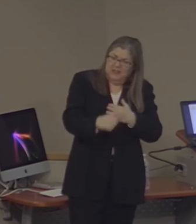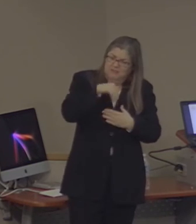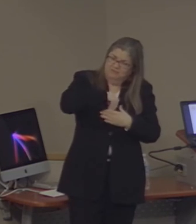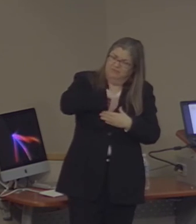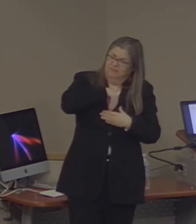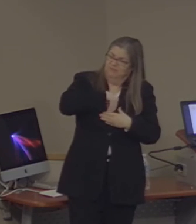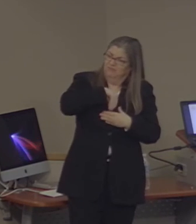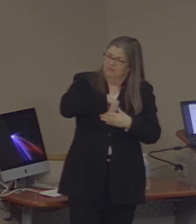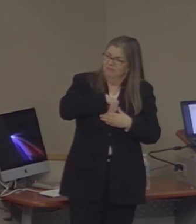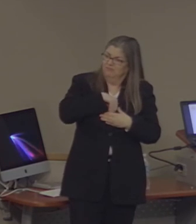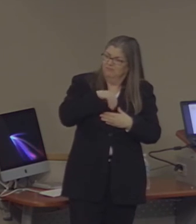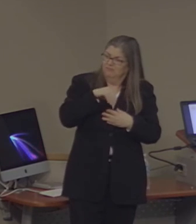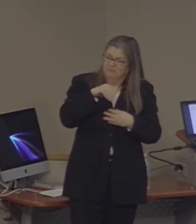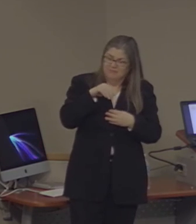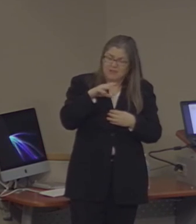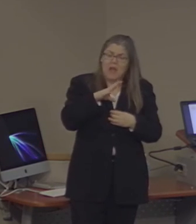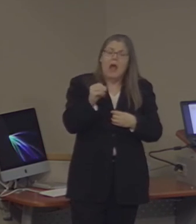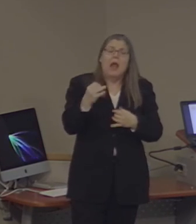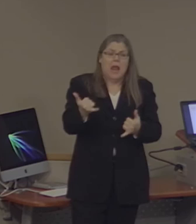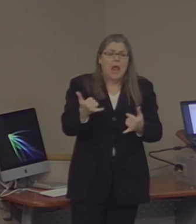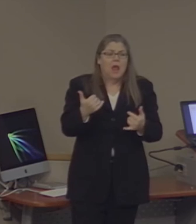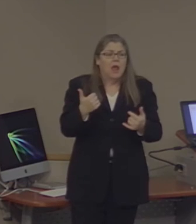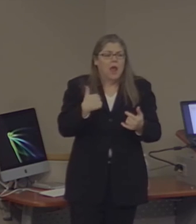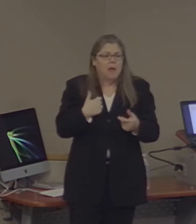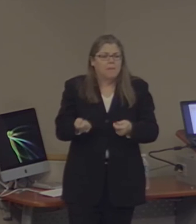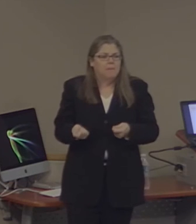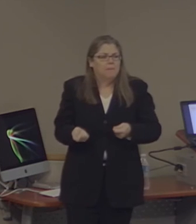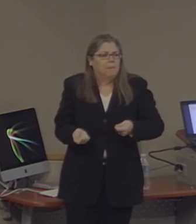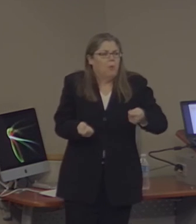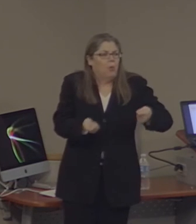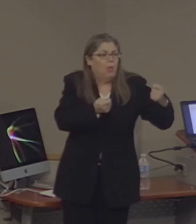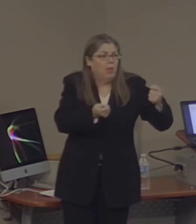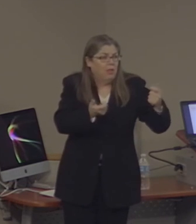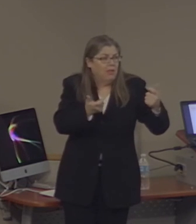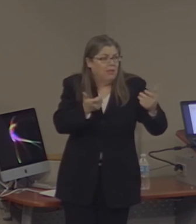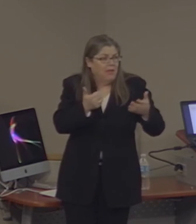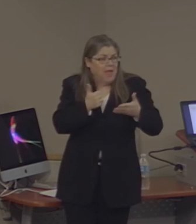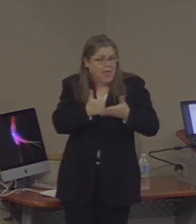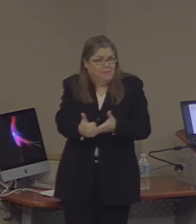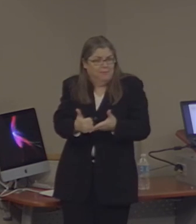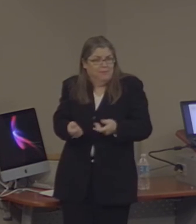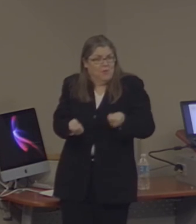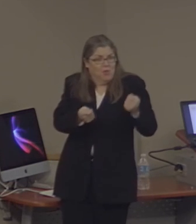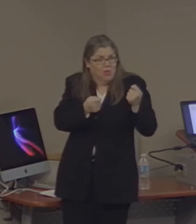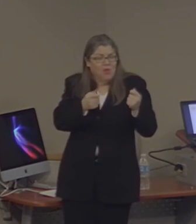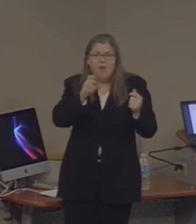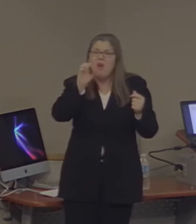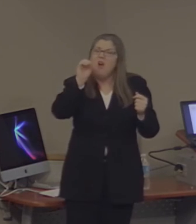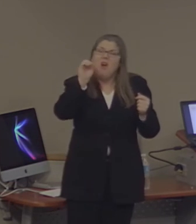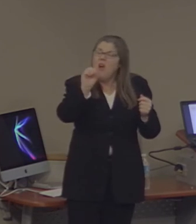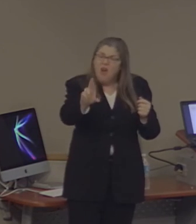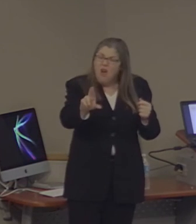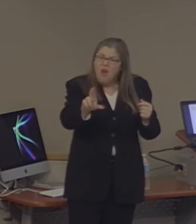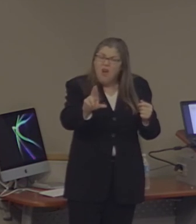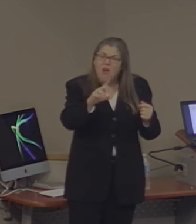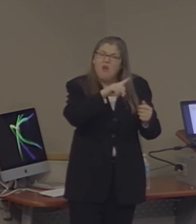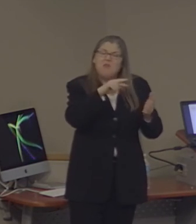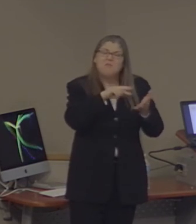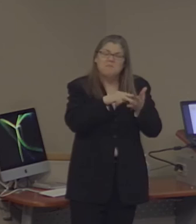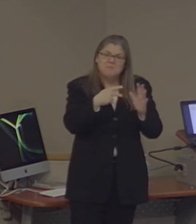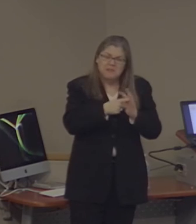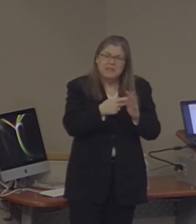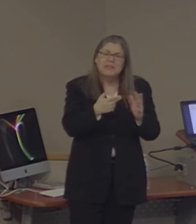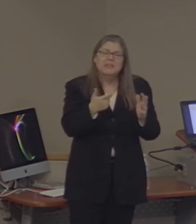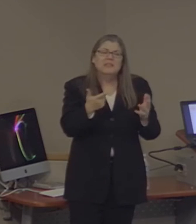their abilities, but just that they haven't been tapping that skill? Uh-huh. Or is it that they're